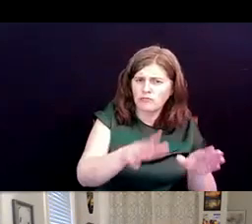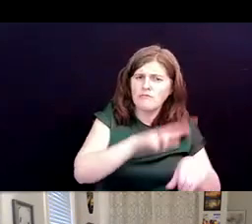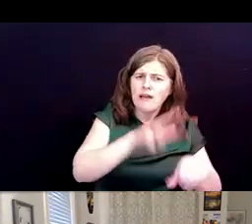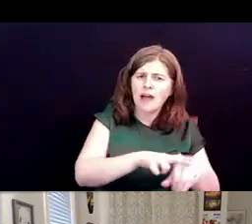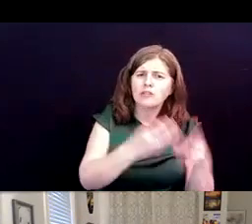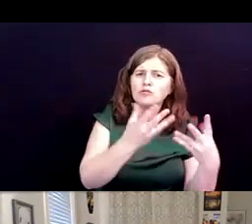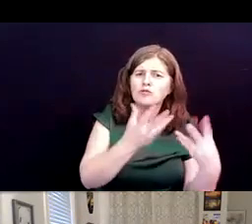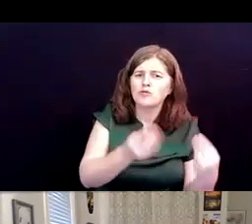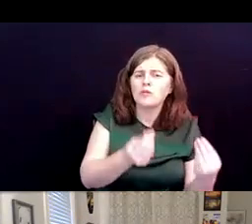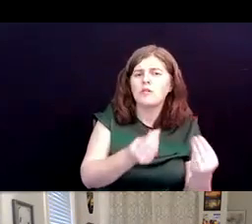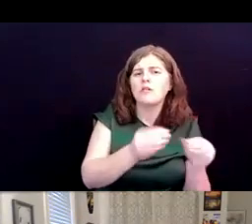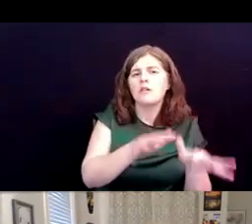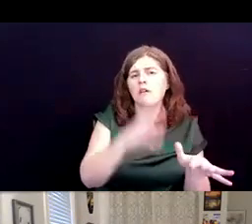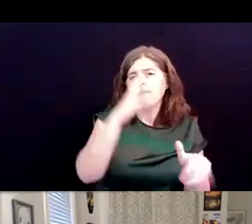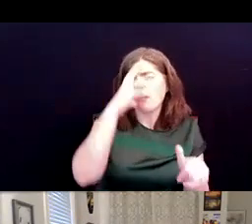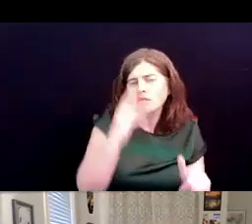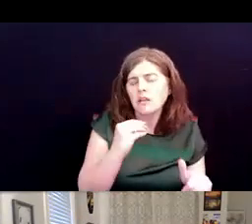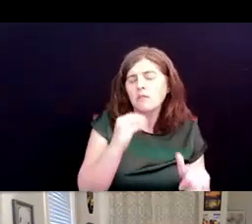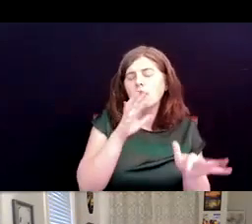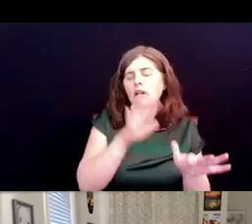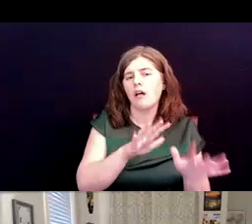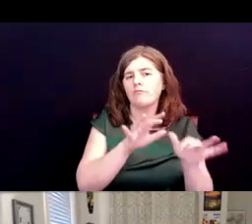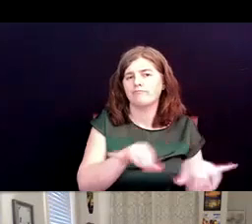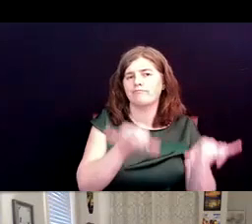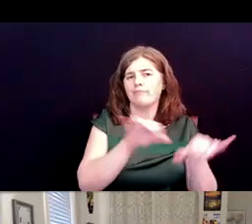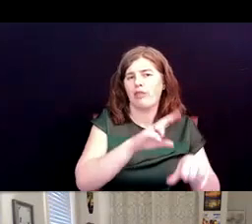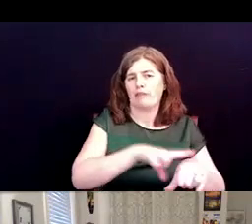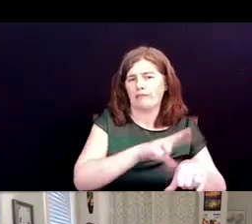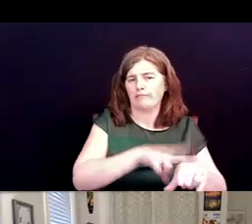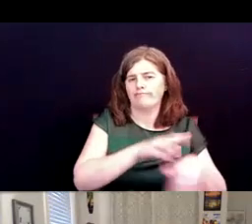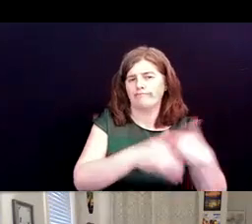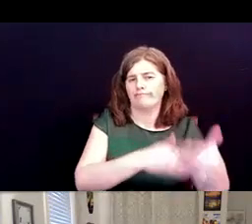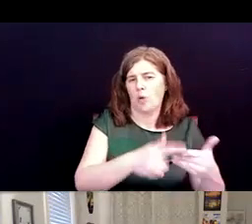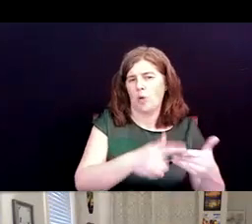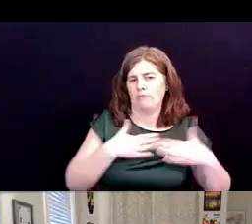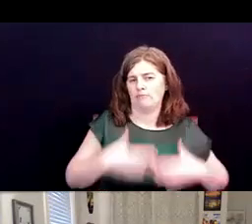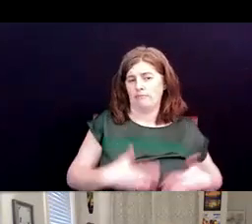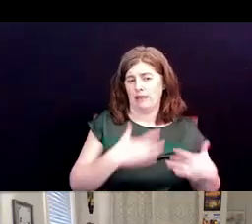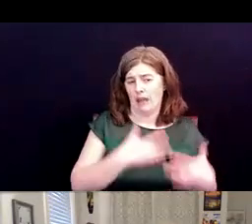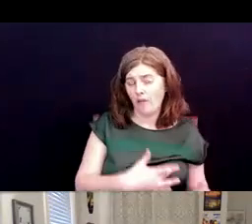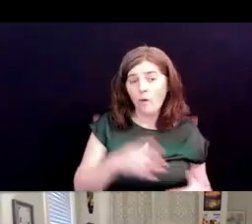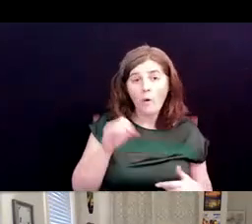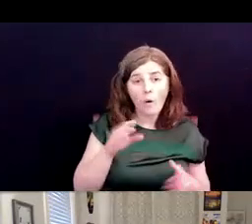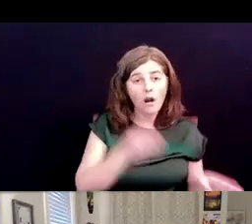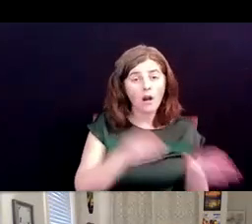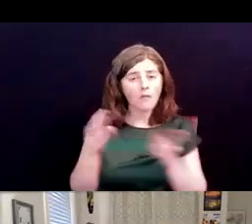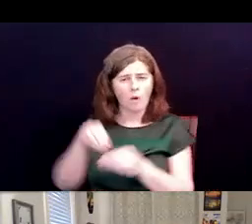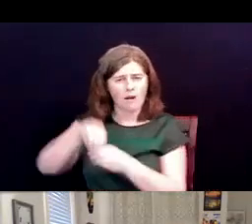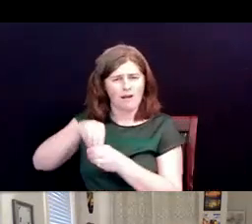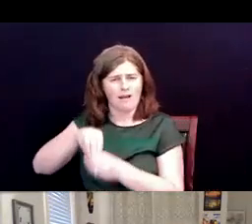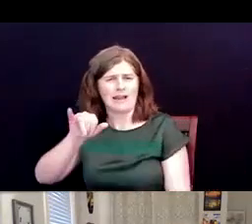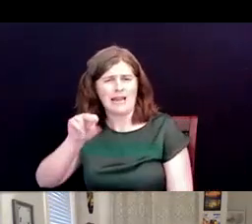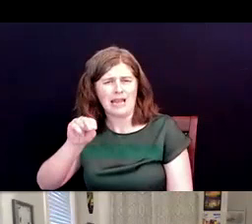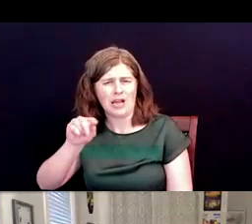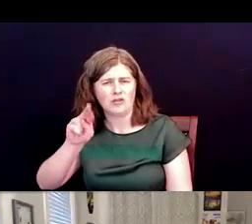soothe, fall asleep, kind of fall into that natural rhythm that we as human beings tend to have? Or is it more intrinsic? Is there something